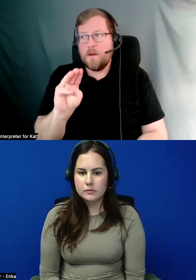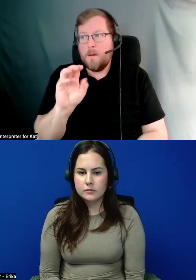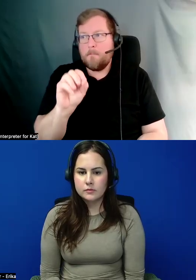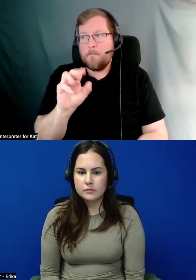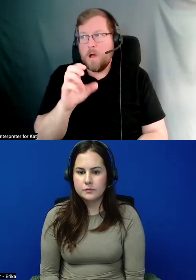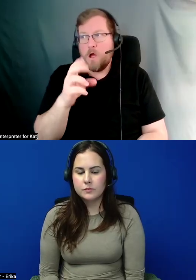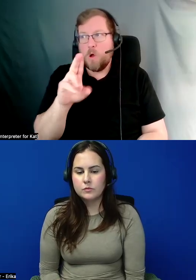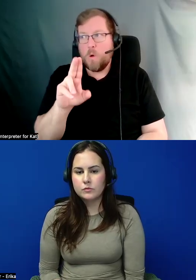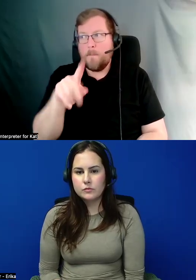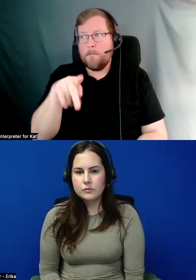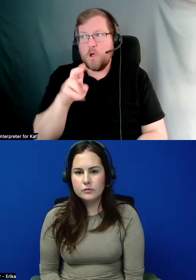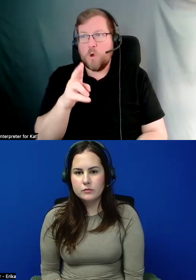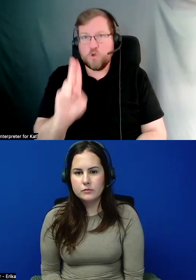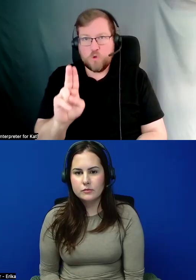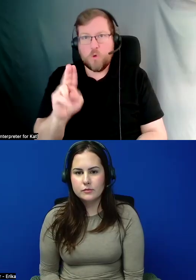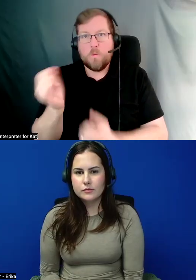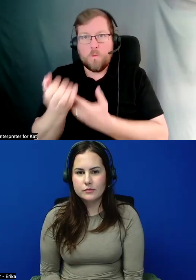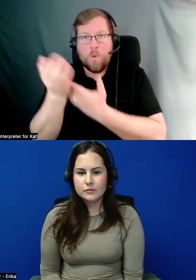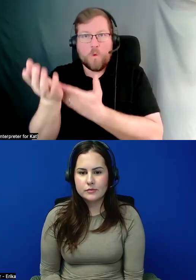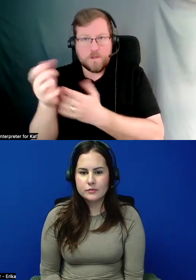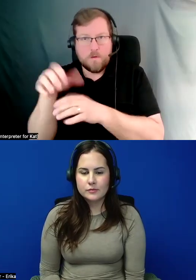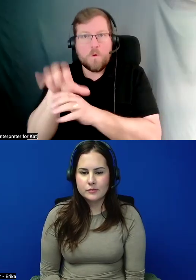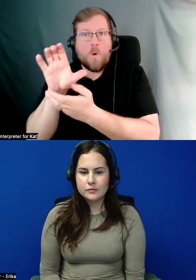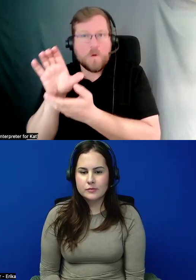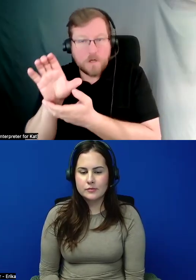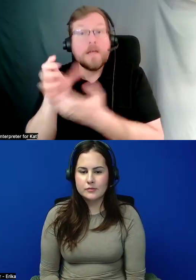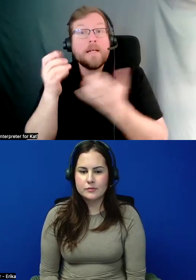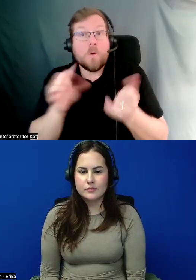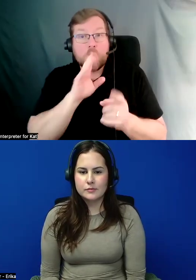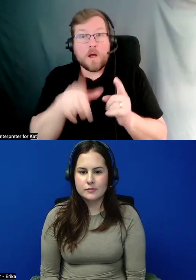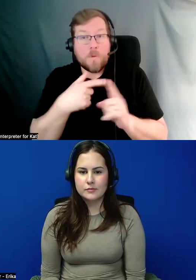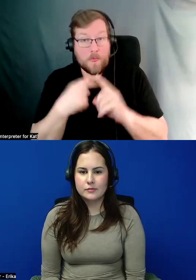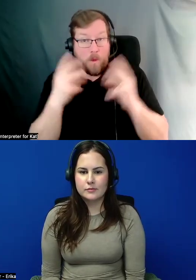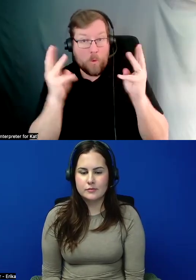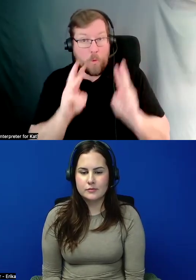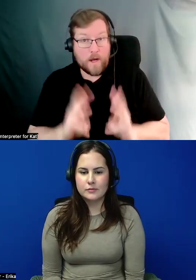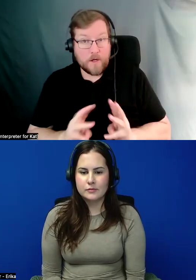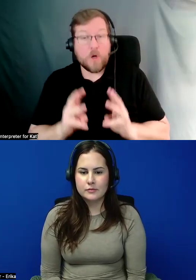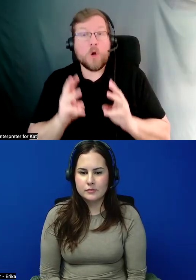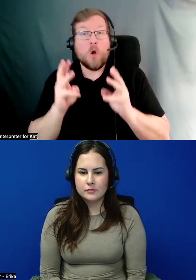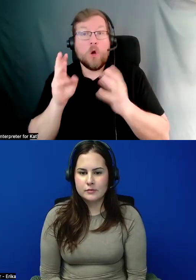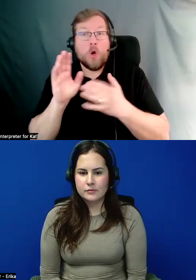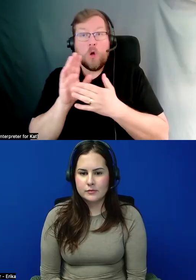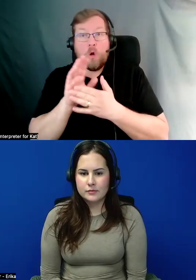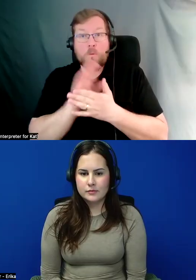we will be talking about one of the winter escape movies called Love on the